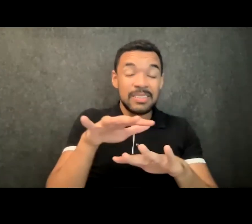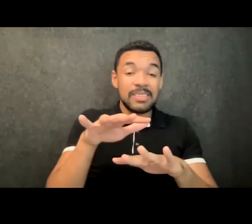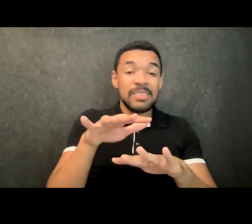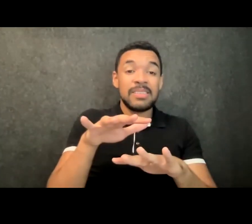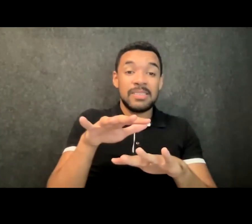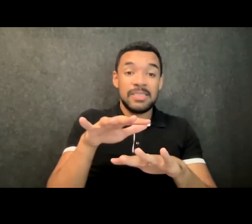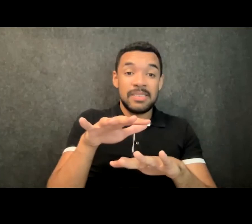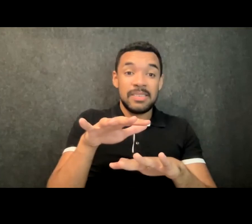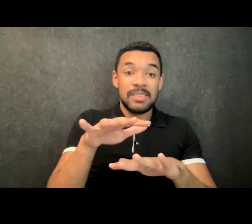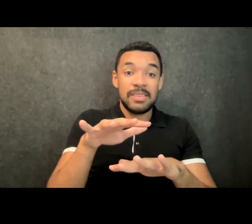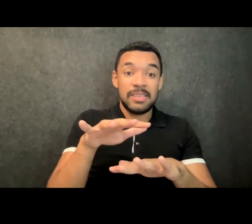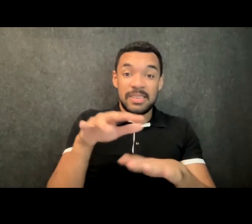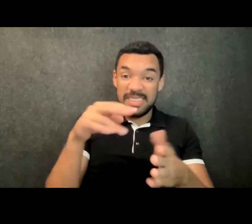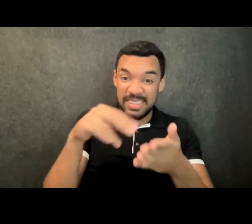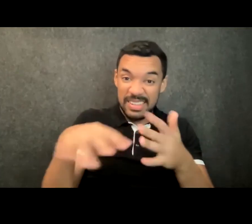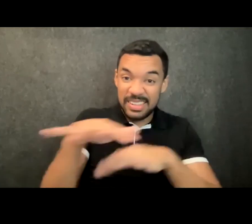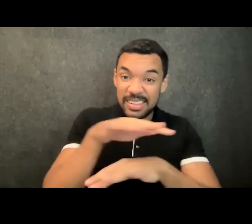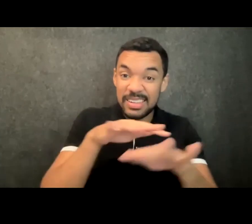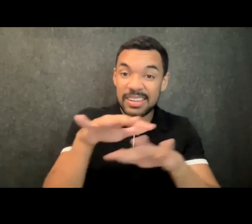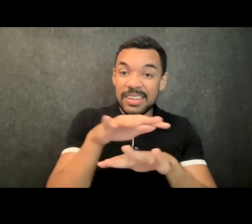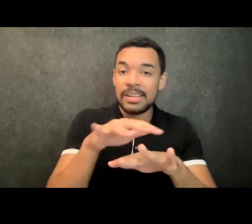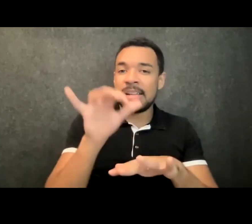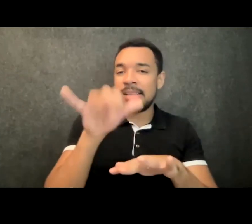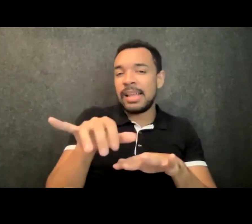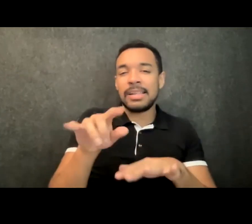floor, that's just an altar.